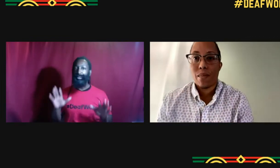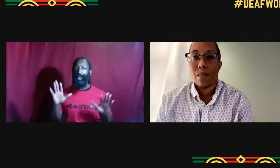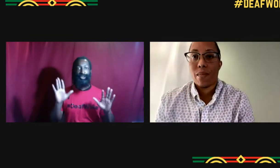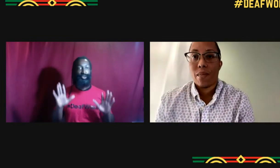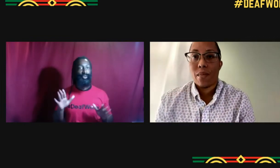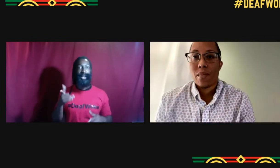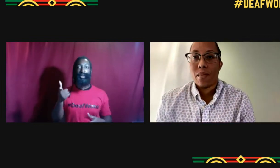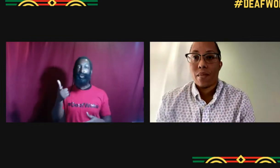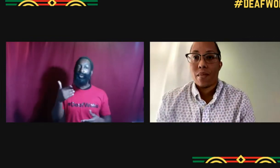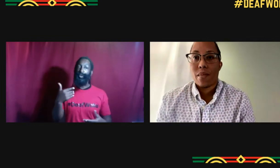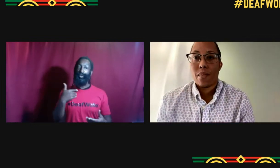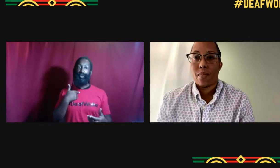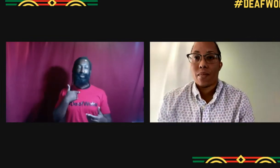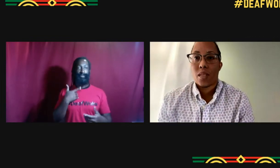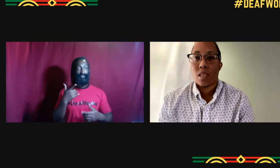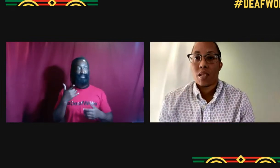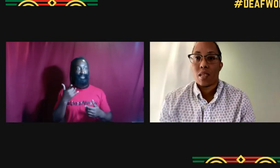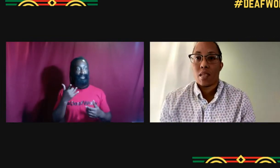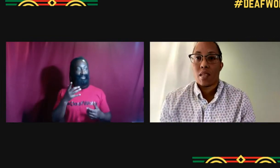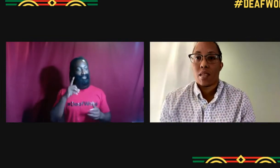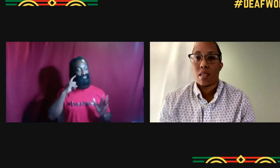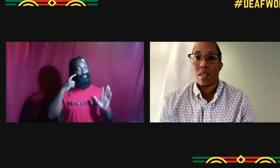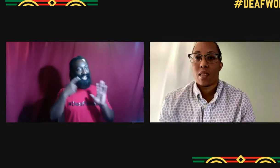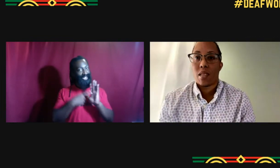now. That's great.